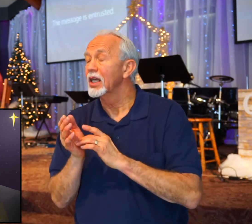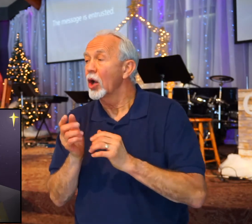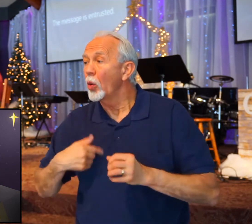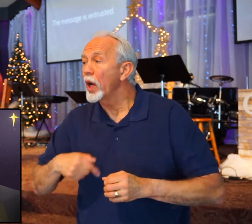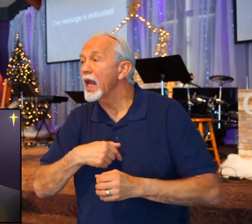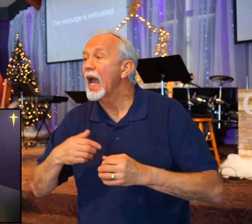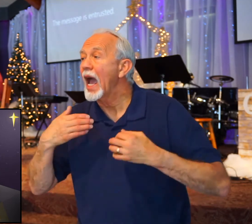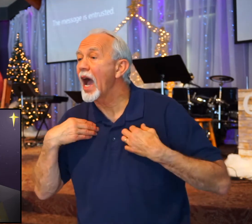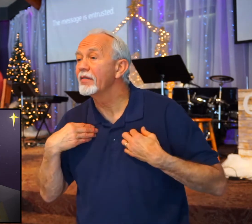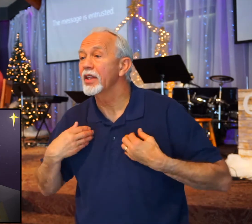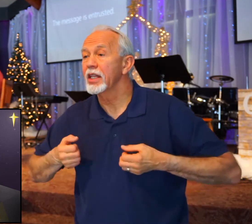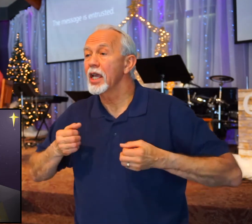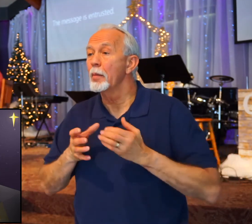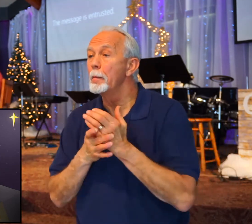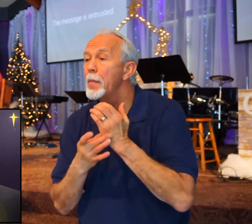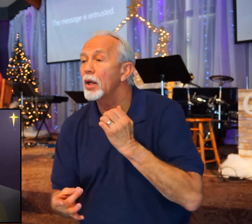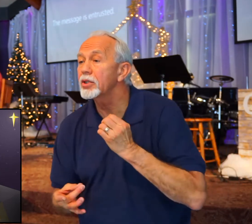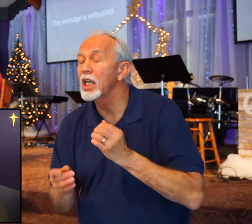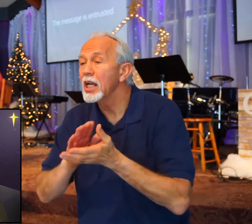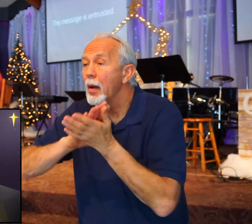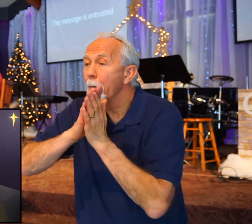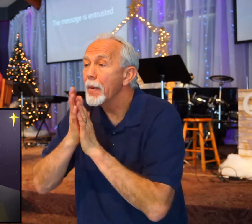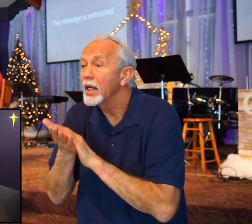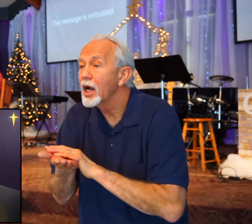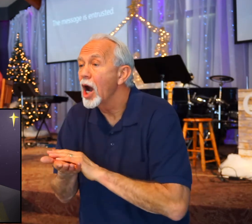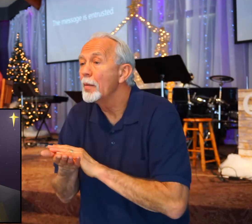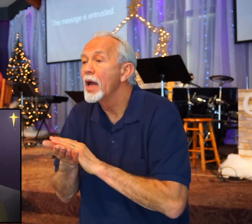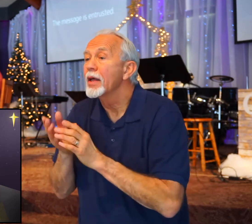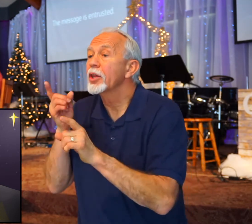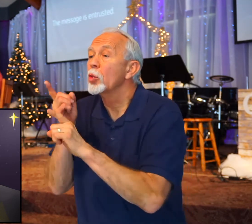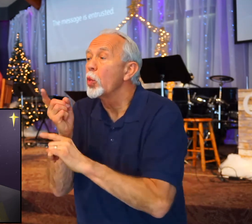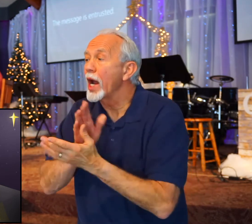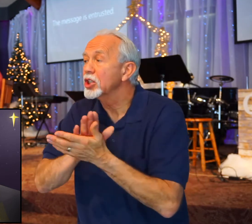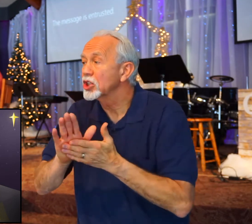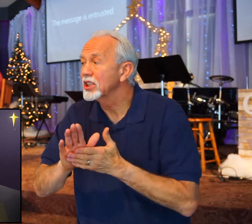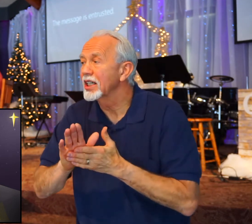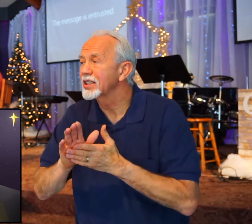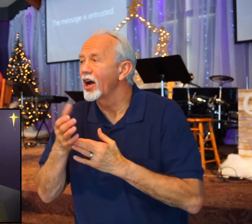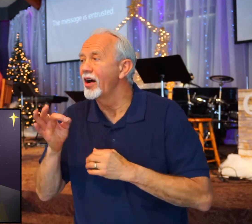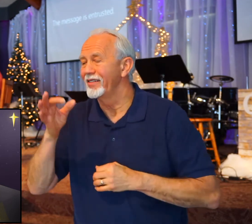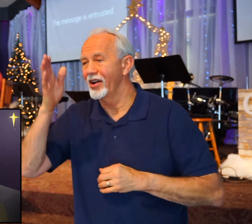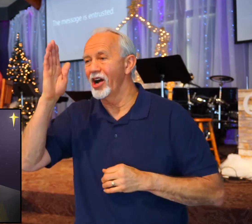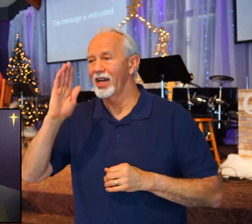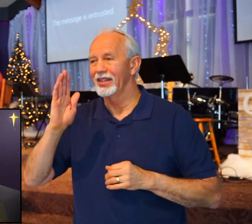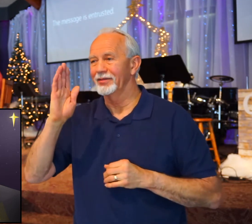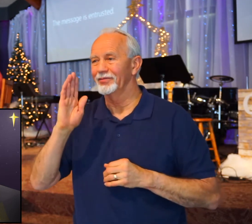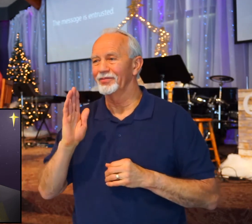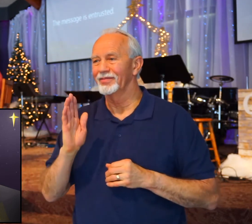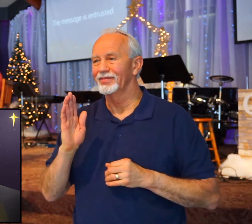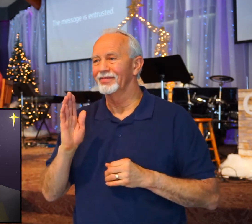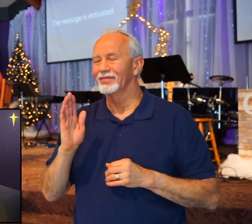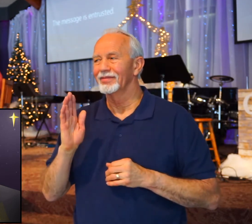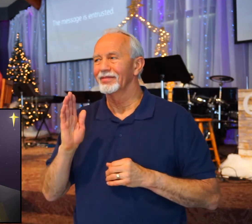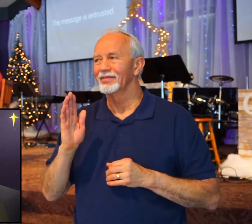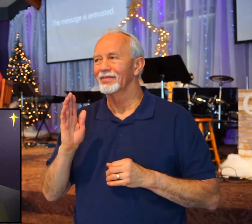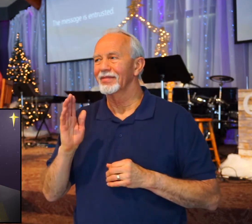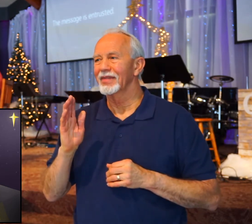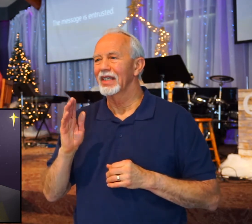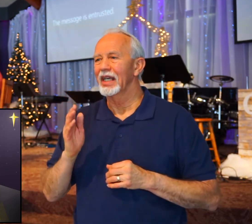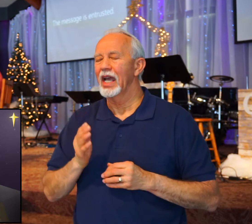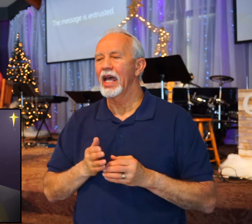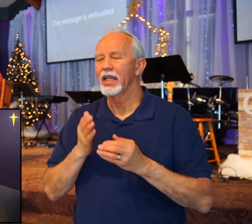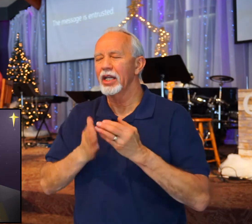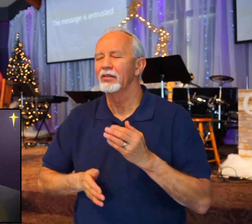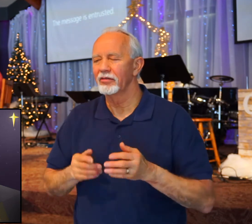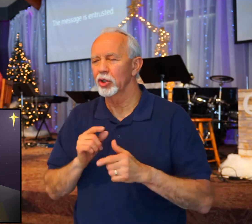we have the ability to become the righteousness of God. That's the end of verse